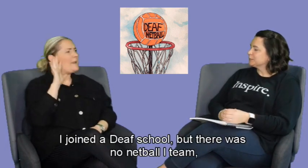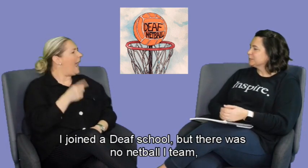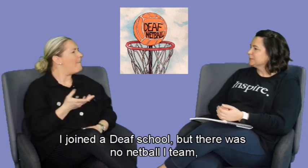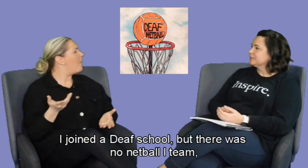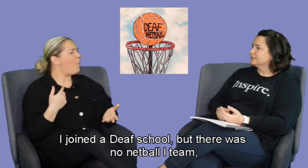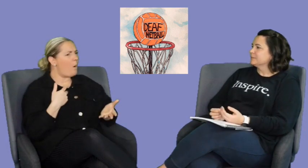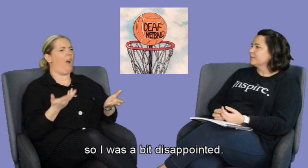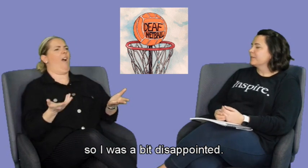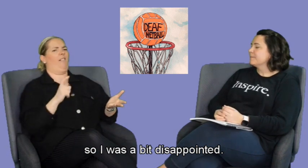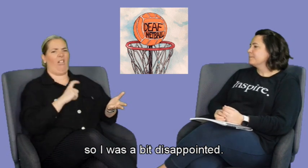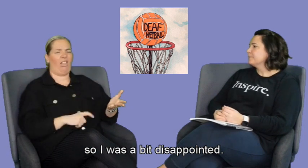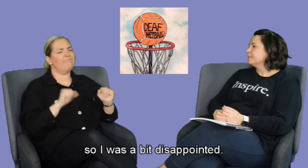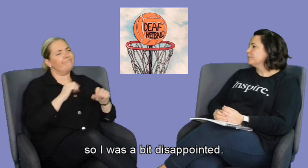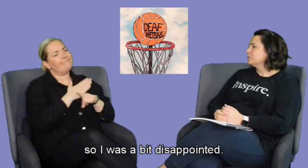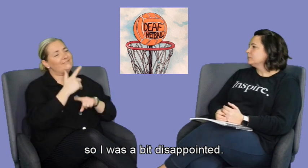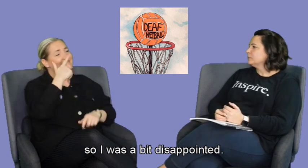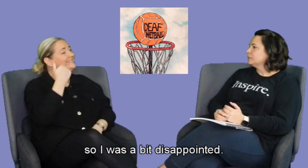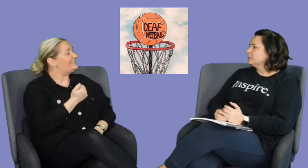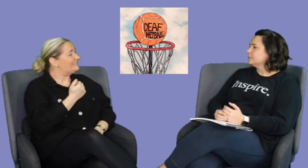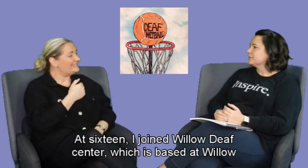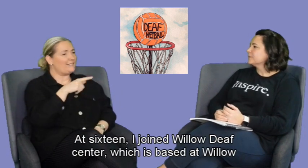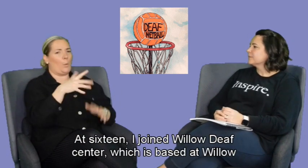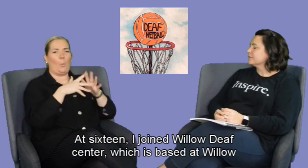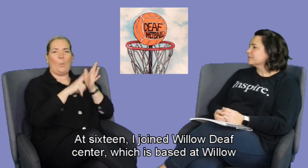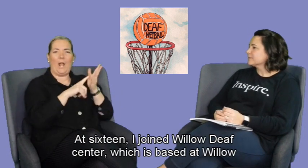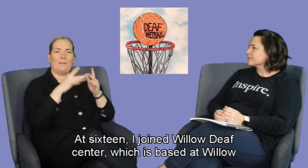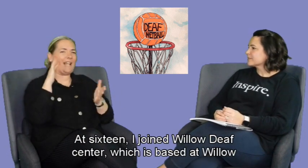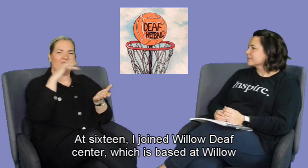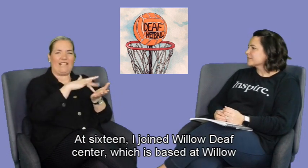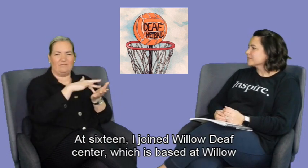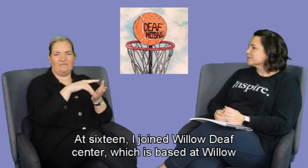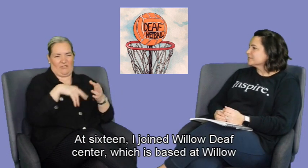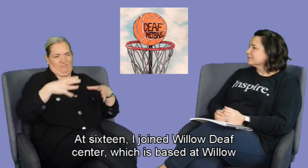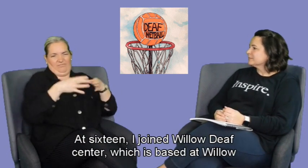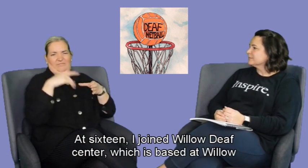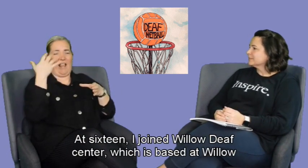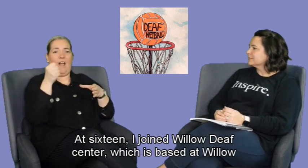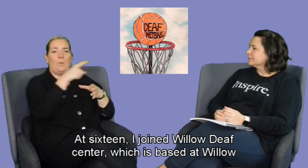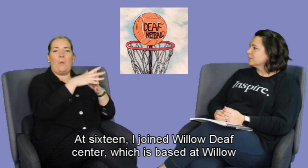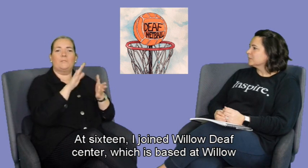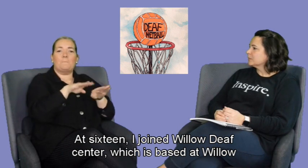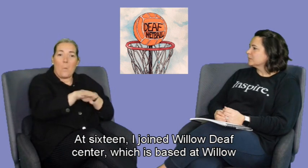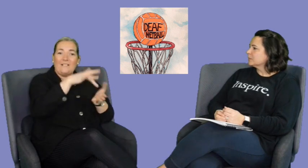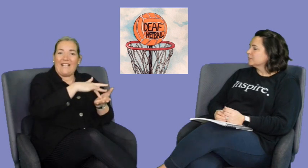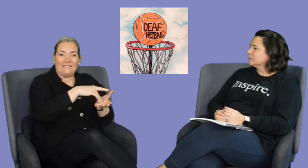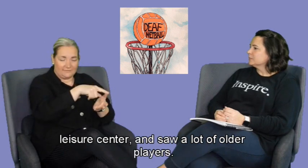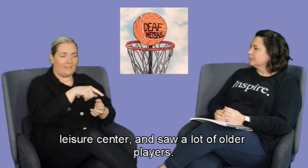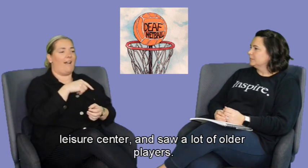team, so I was a bit disappointed. At 16, I joined Willow Deaf Centre, which is based at Willow Leisure Centre,